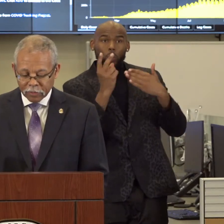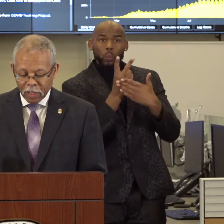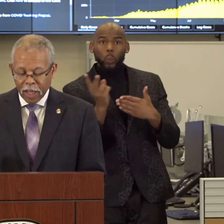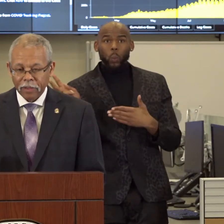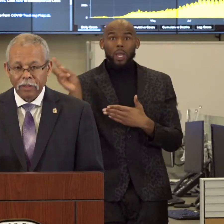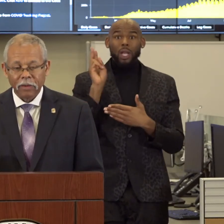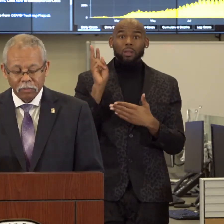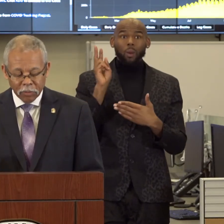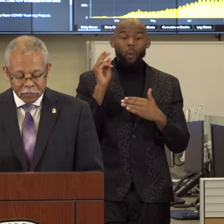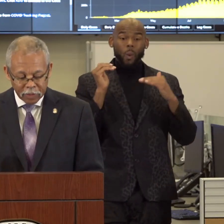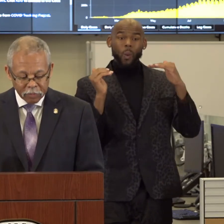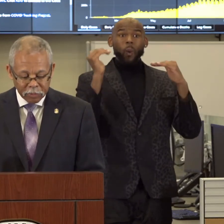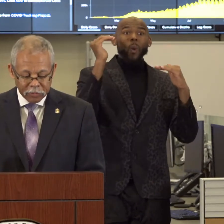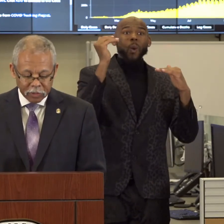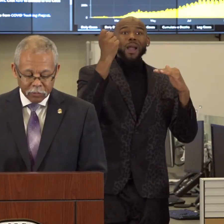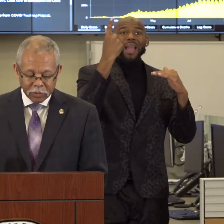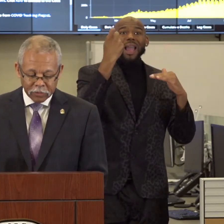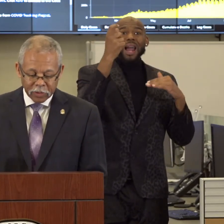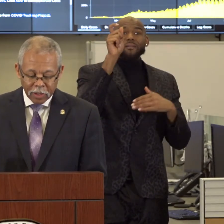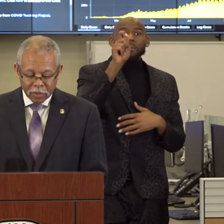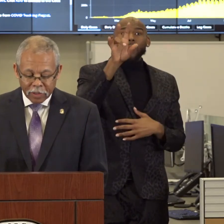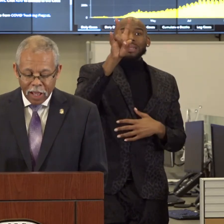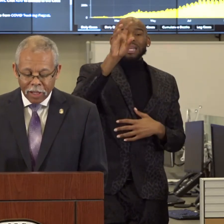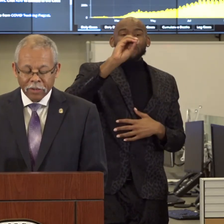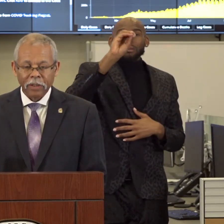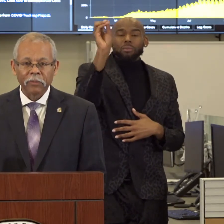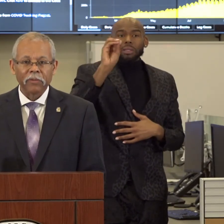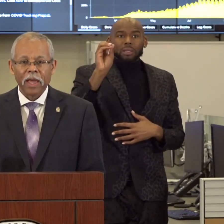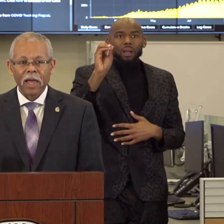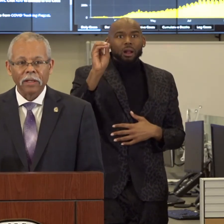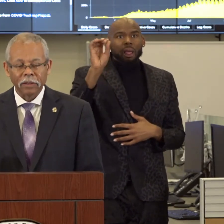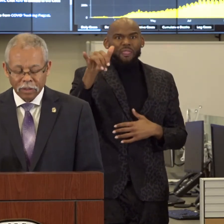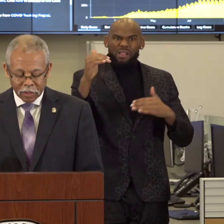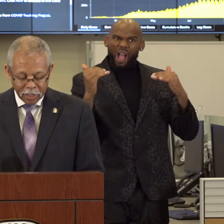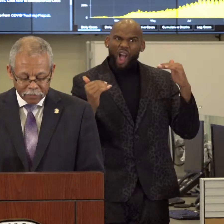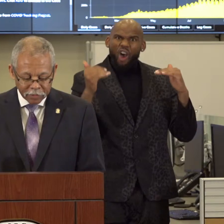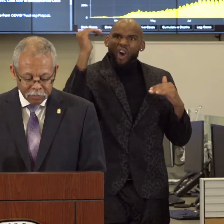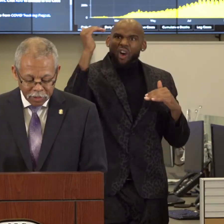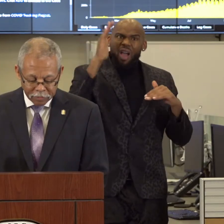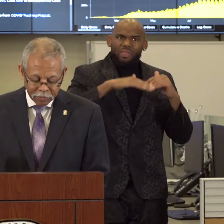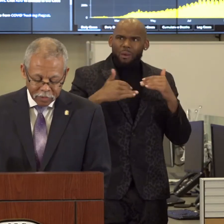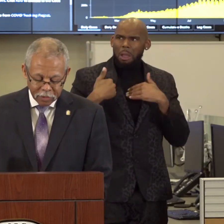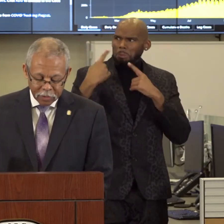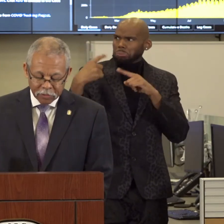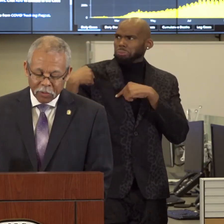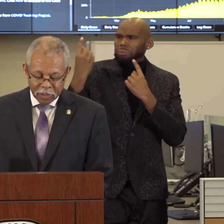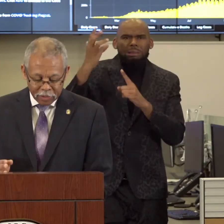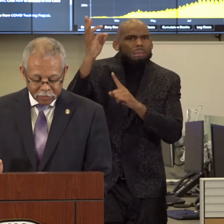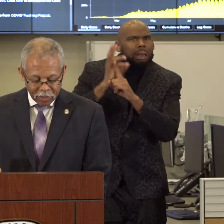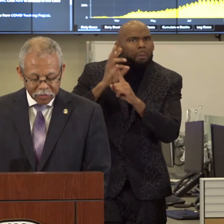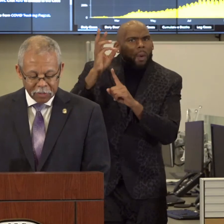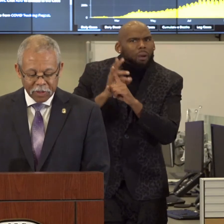rate was as high as 11.7%, which is higher than we've had in the last 6 months. So it has started to come